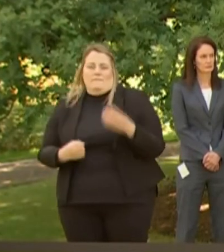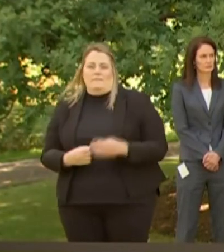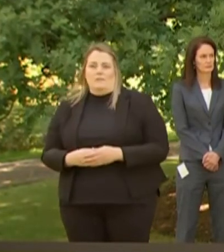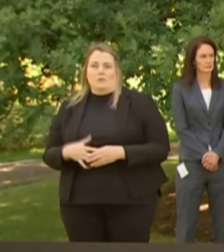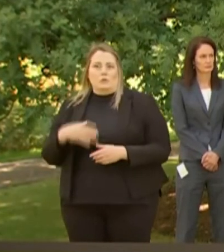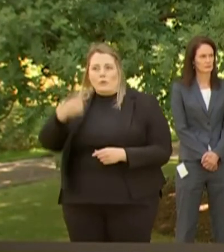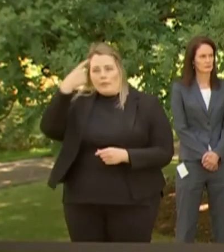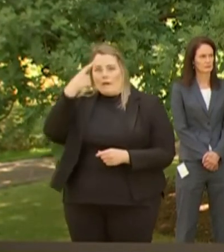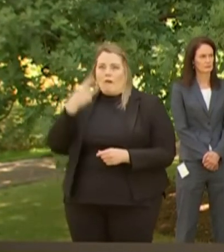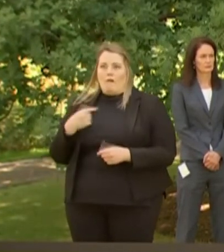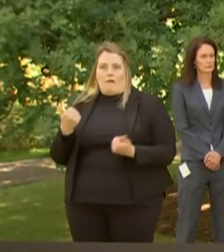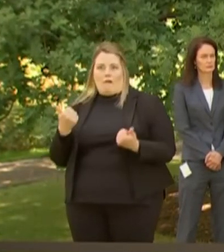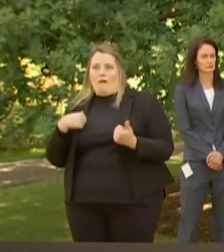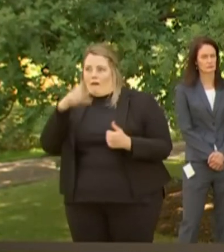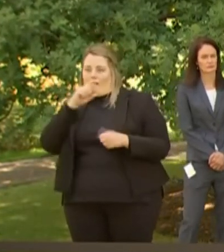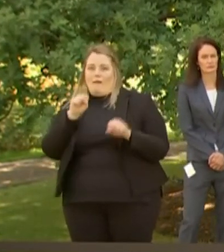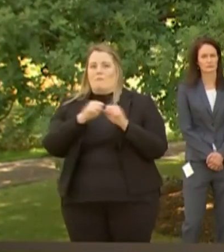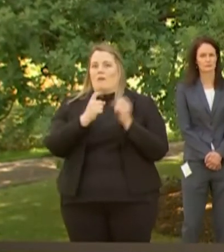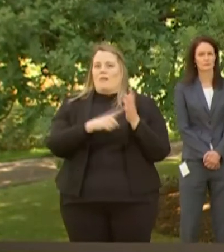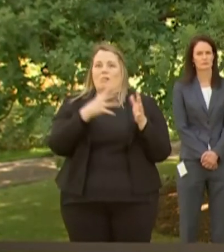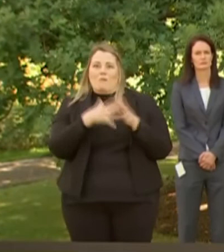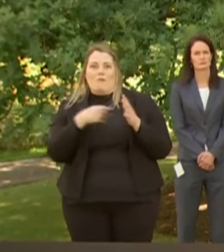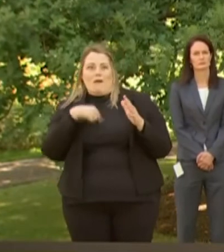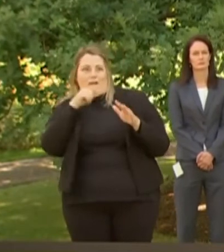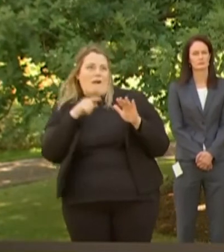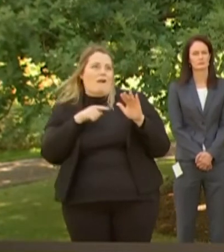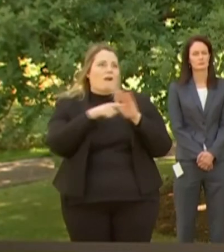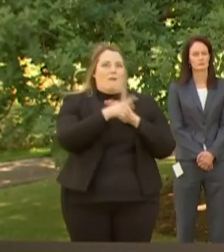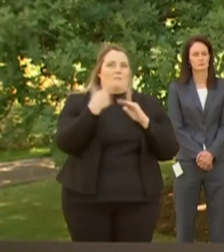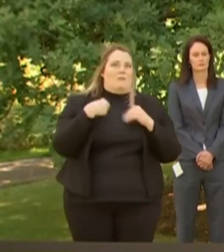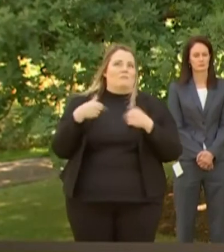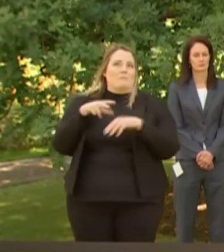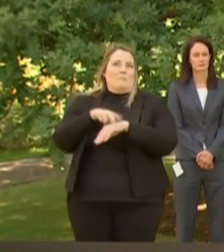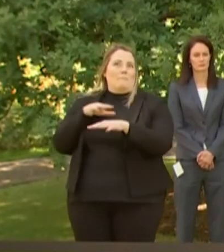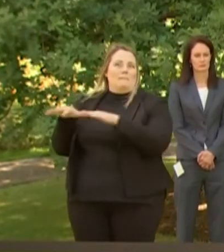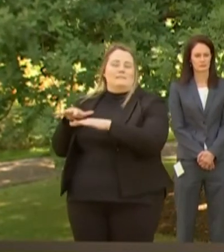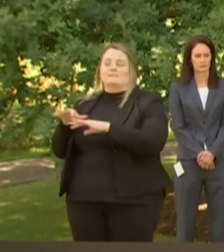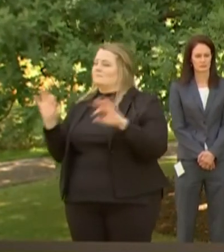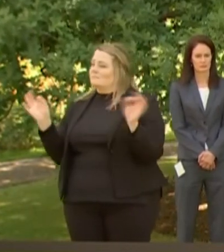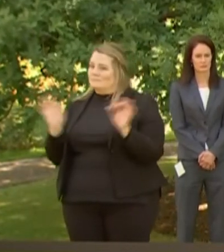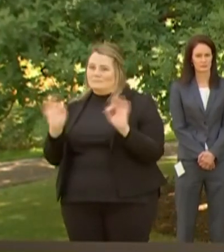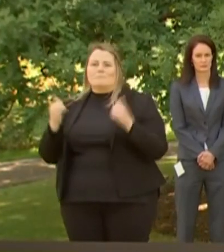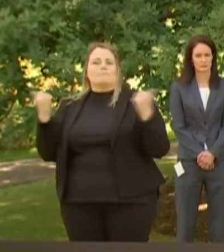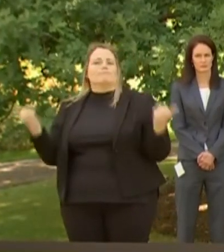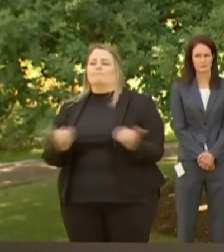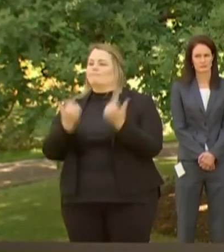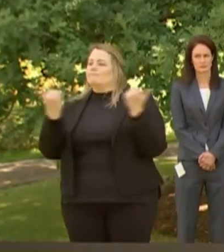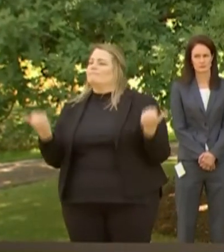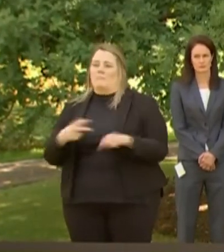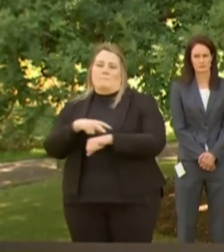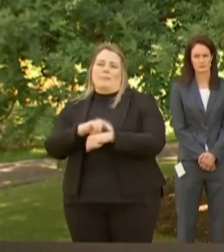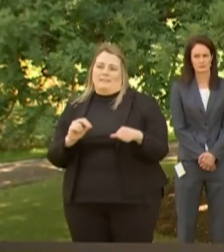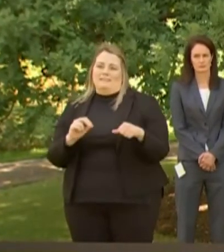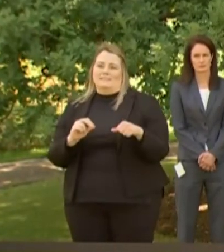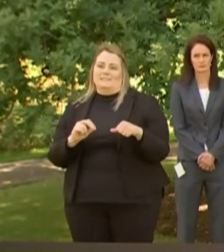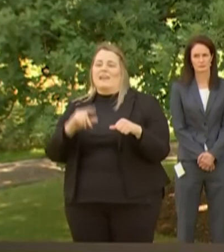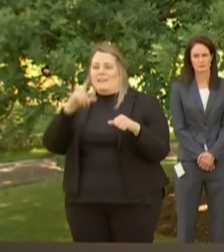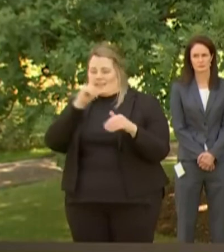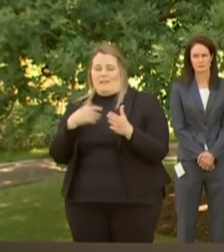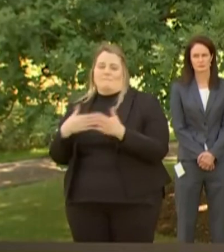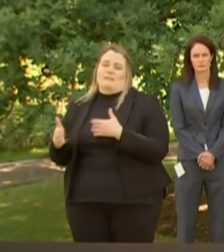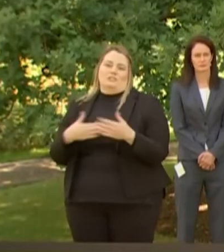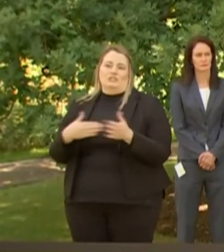the law somewhere else, they shouldn't make that judgment. Victoria Police are well resourced and well capable of doing multiple things at the one time. That's exactly